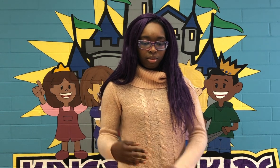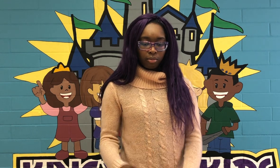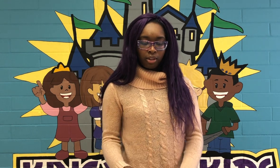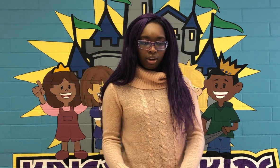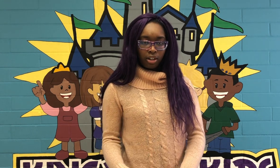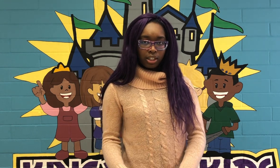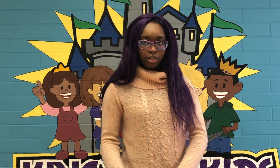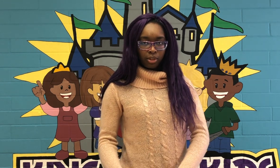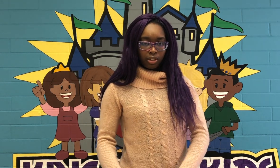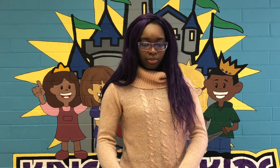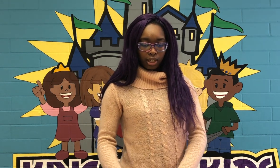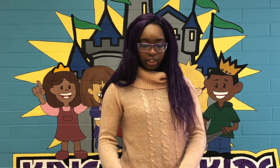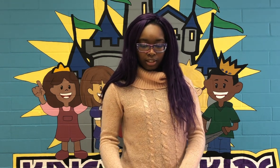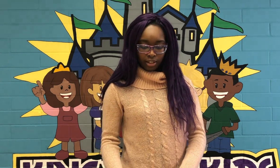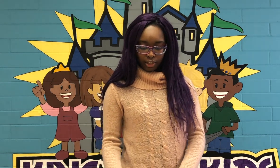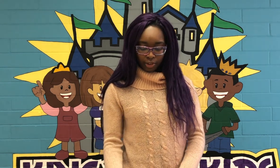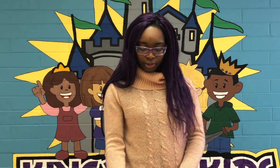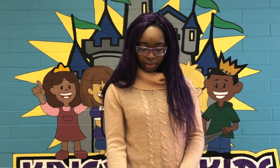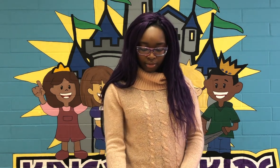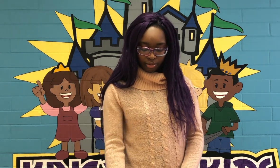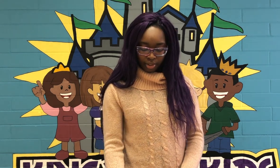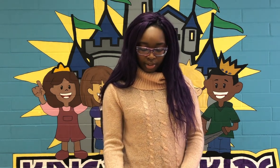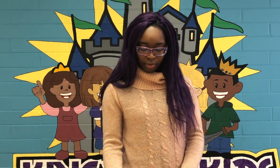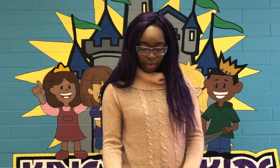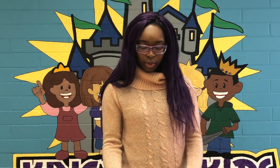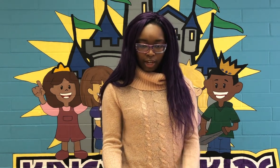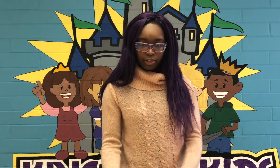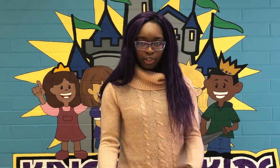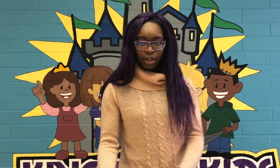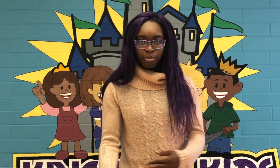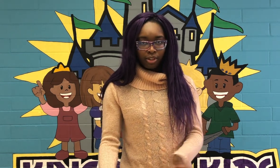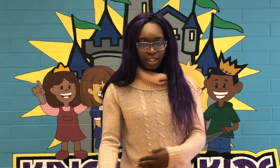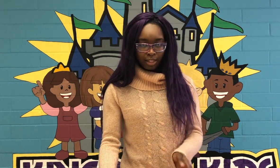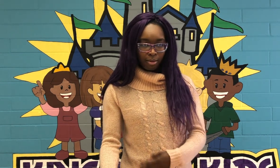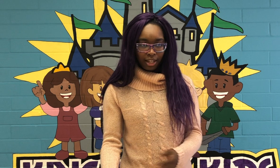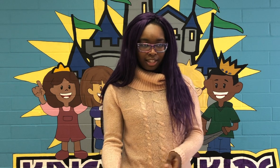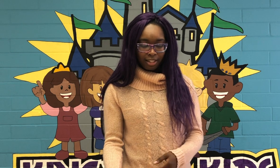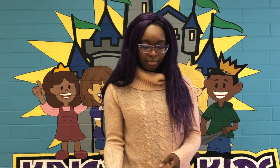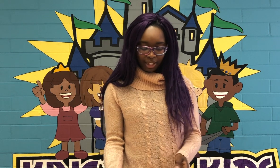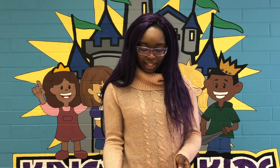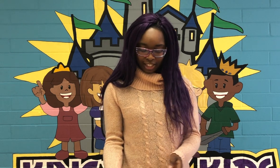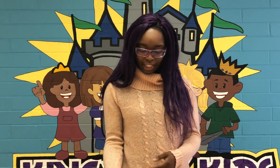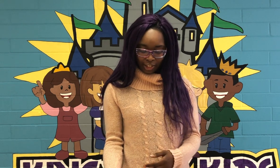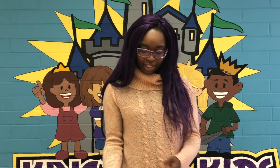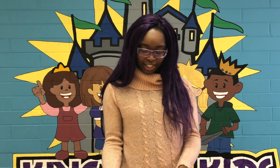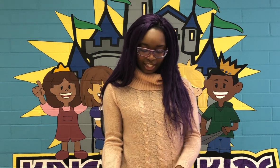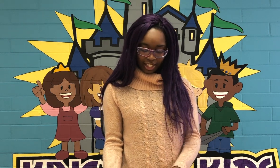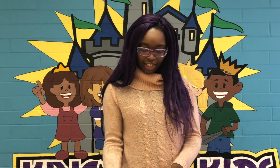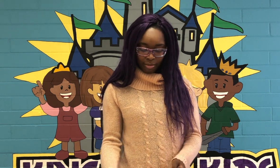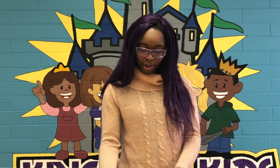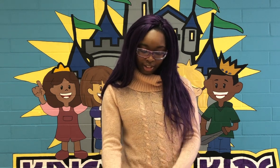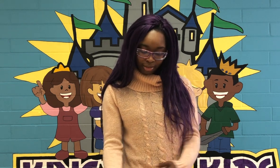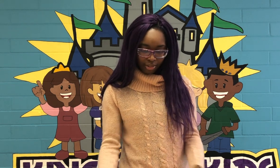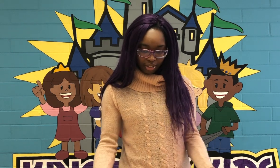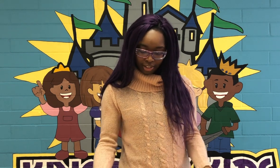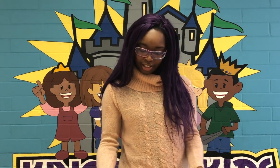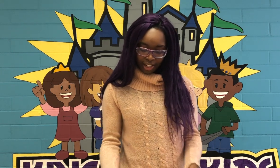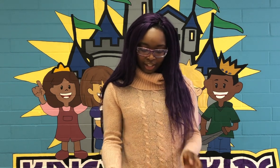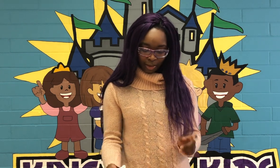we already did what is right. So we won't have to try and put things back in, because as you can see, it's impossible to put